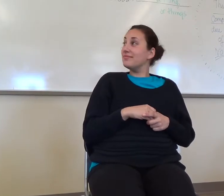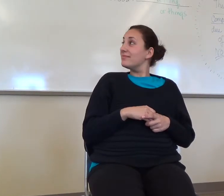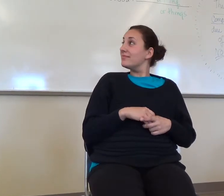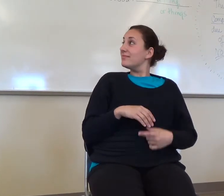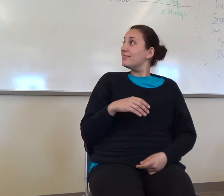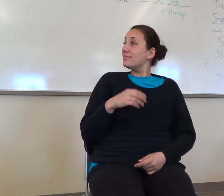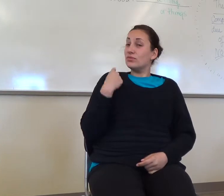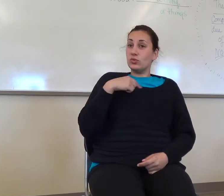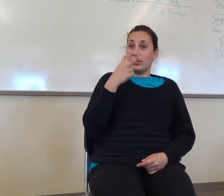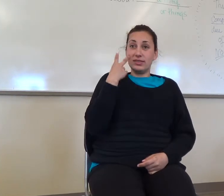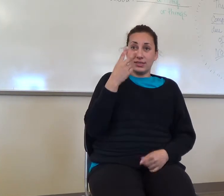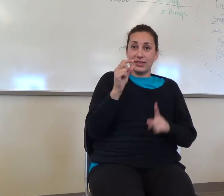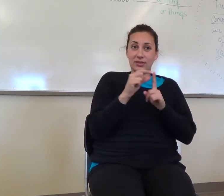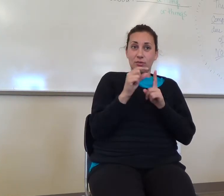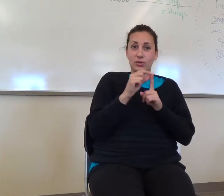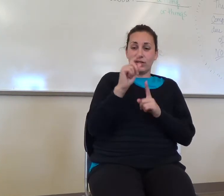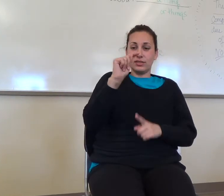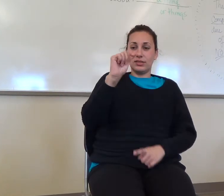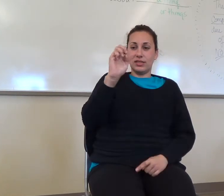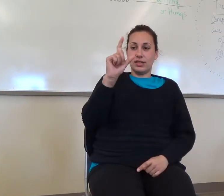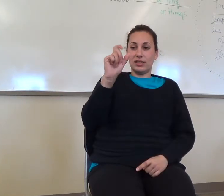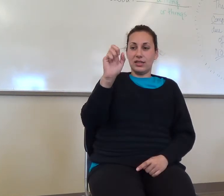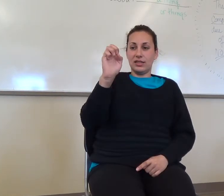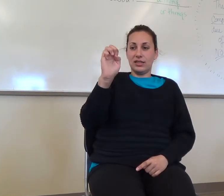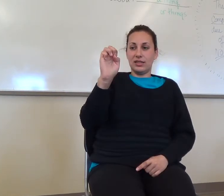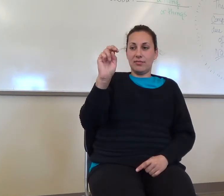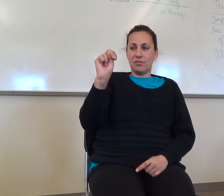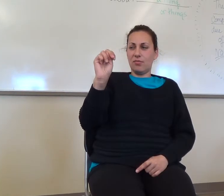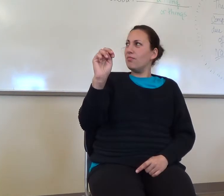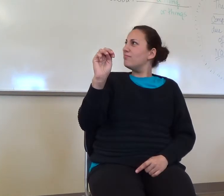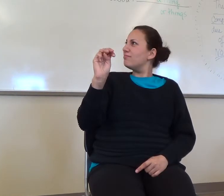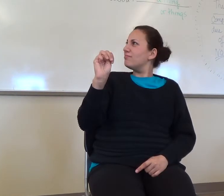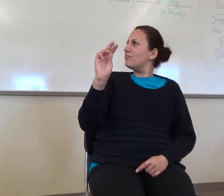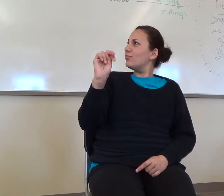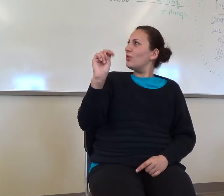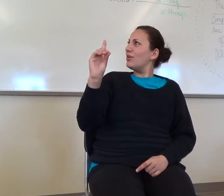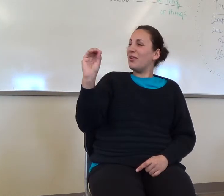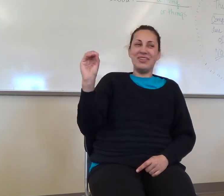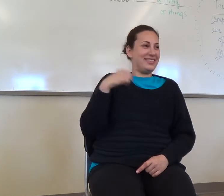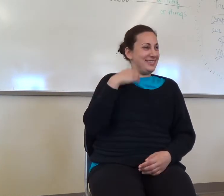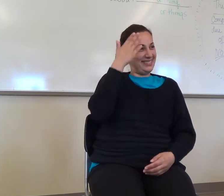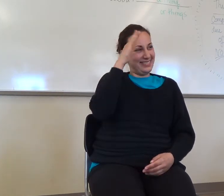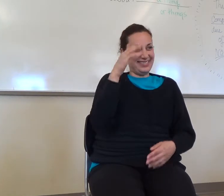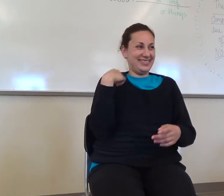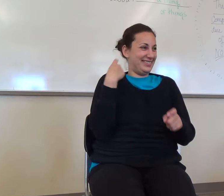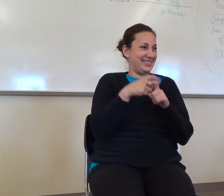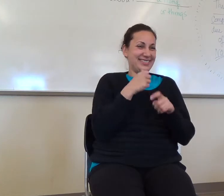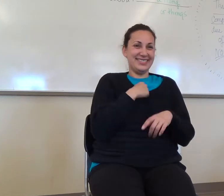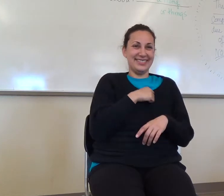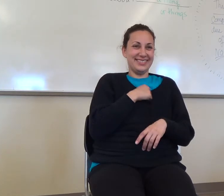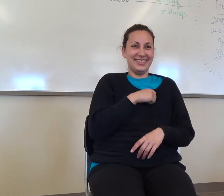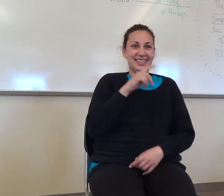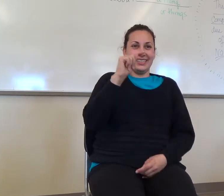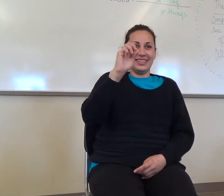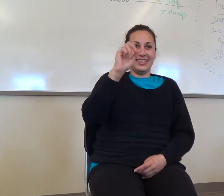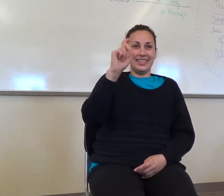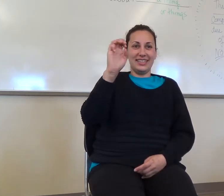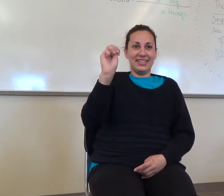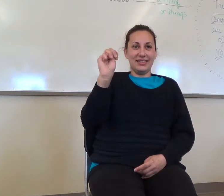again? Is that ever mentioned again? No. But for some reason, students tend to, you know, our same thing that we've